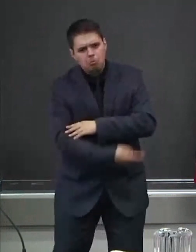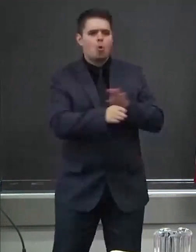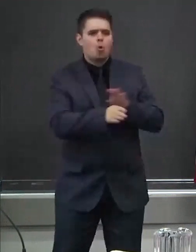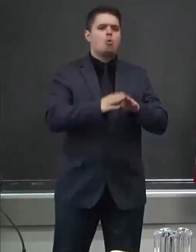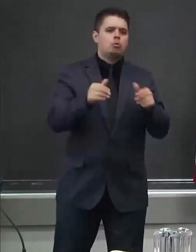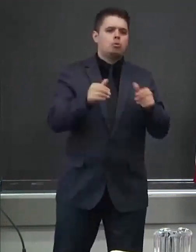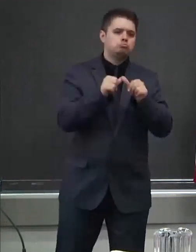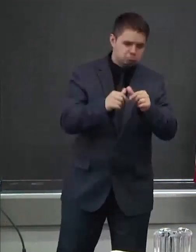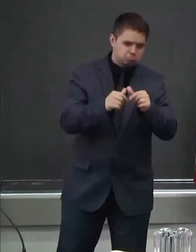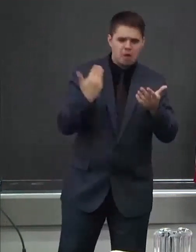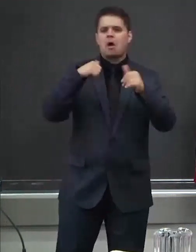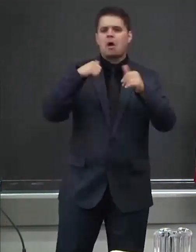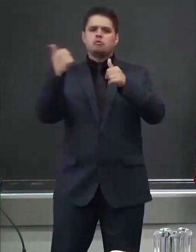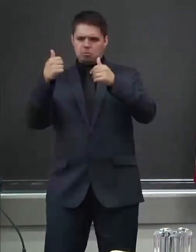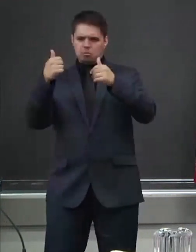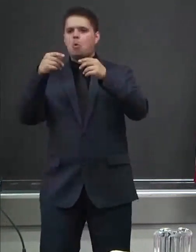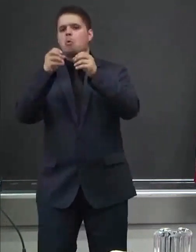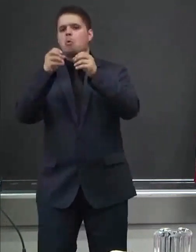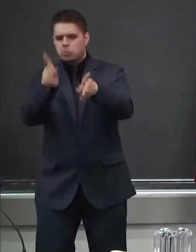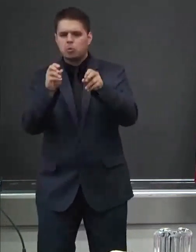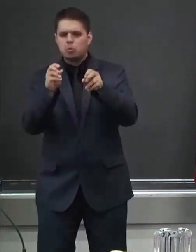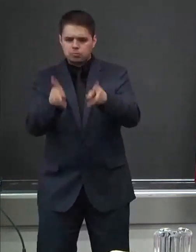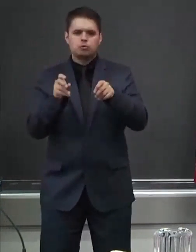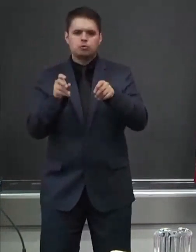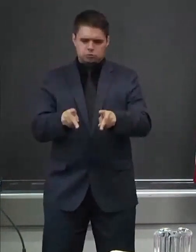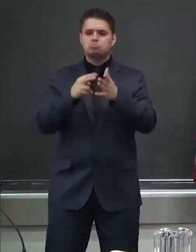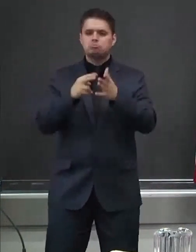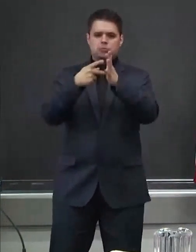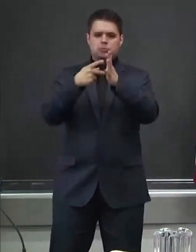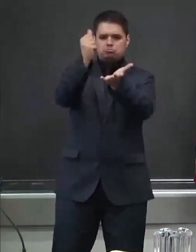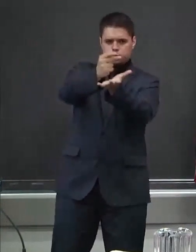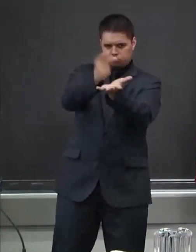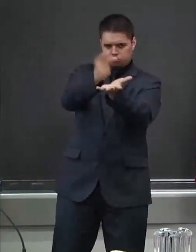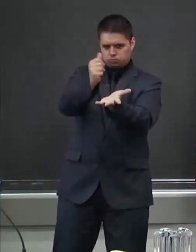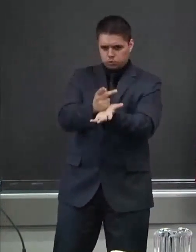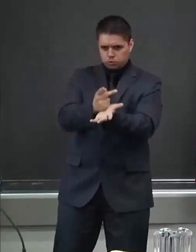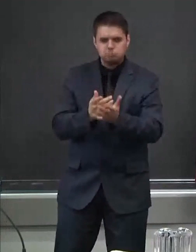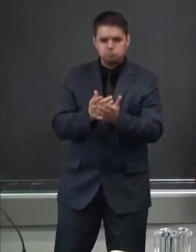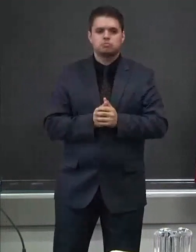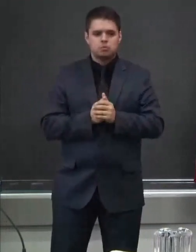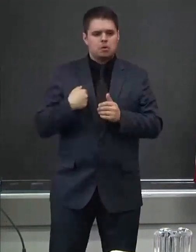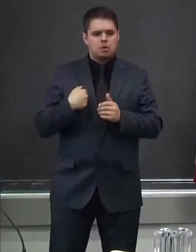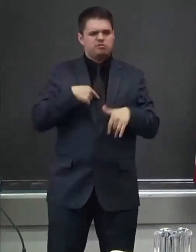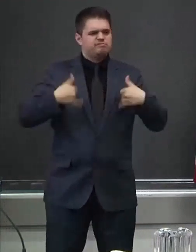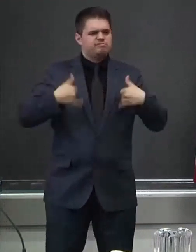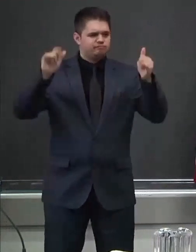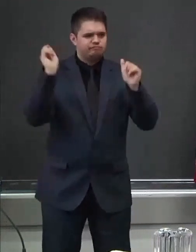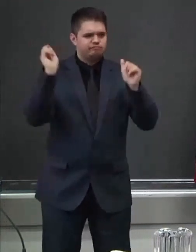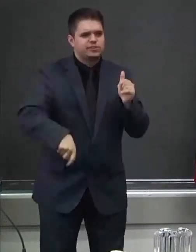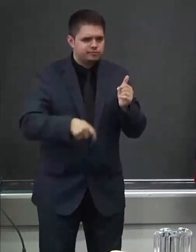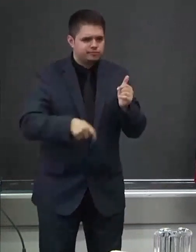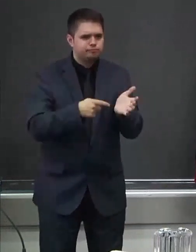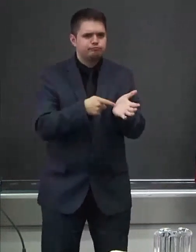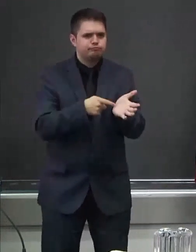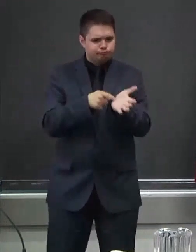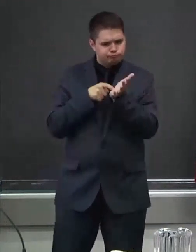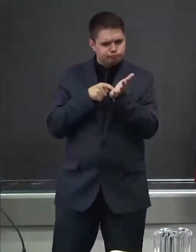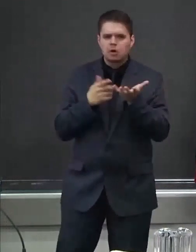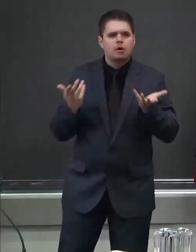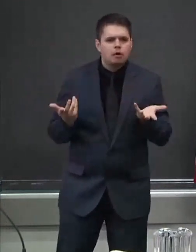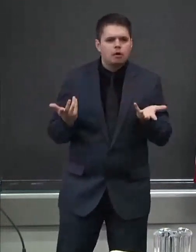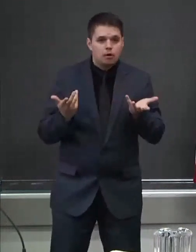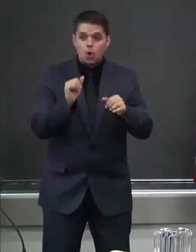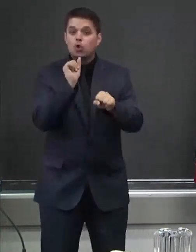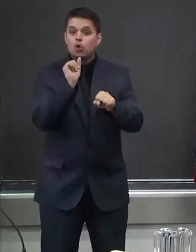guidelines. We are shifting from requiring to strongly recommending remote work